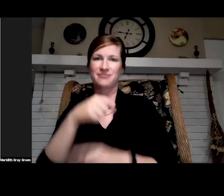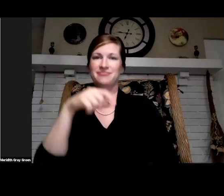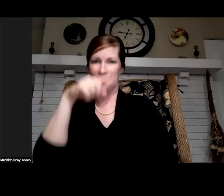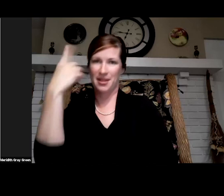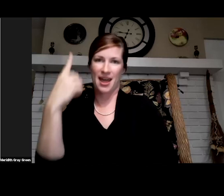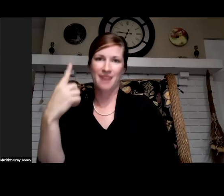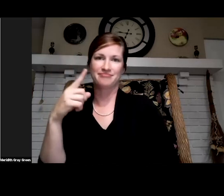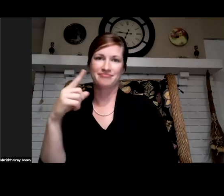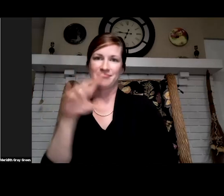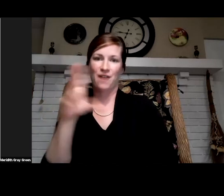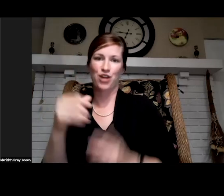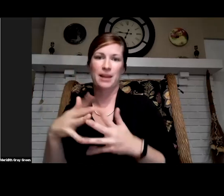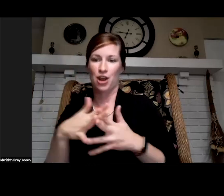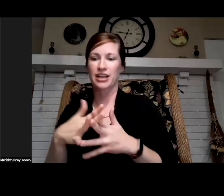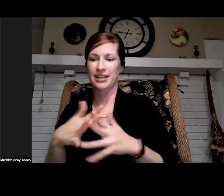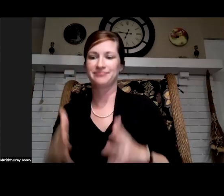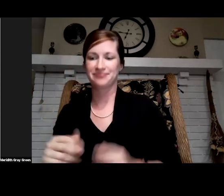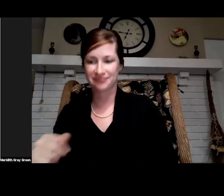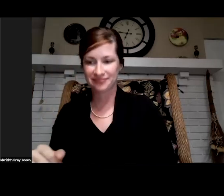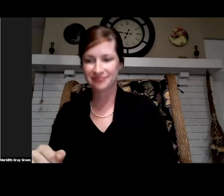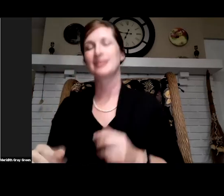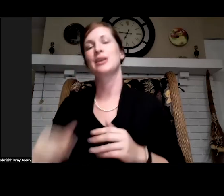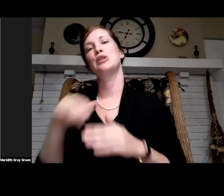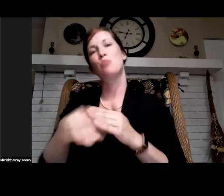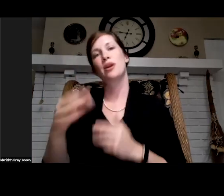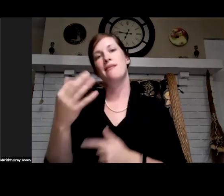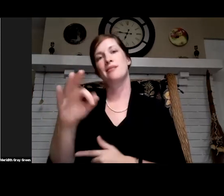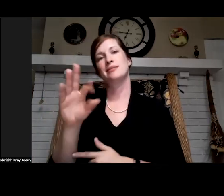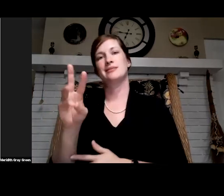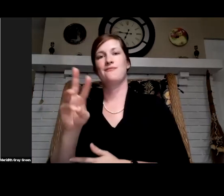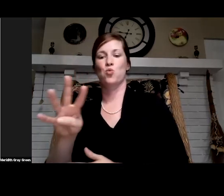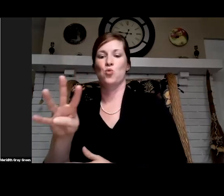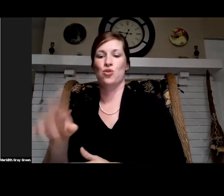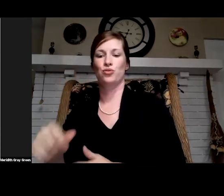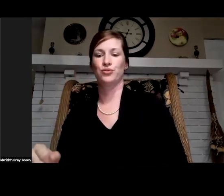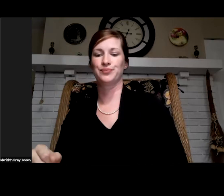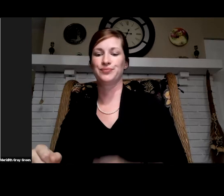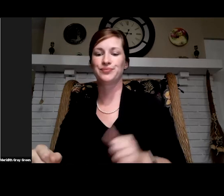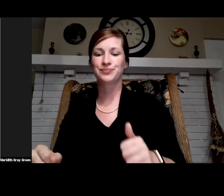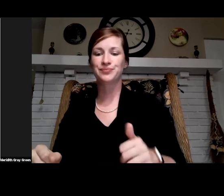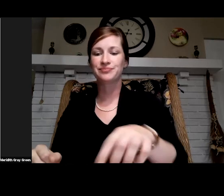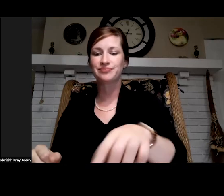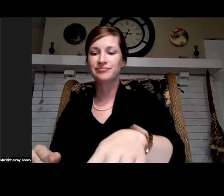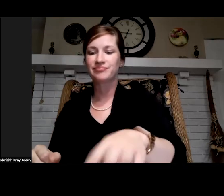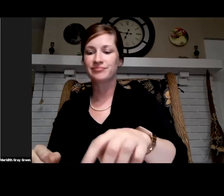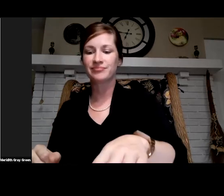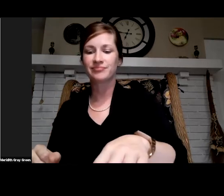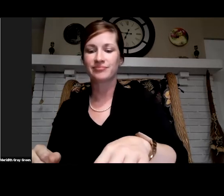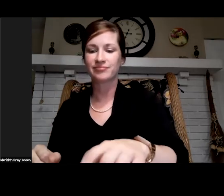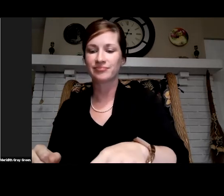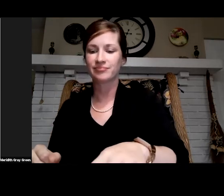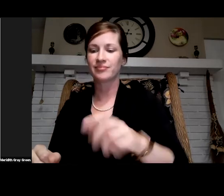Simmons. He's an African-American artist, and he was born in